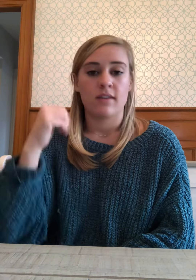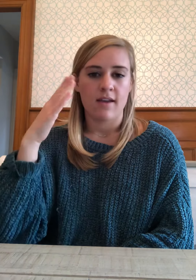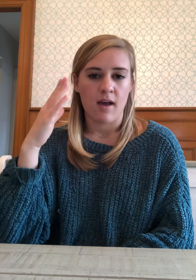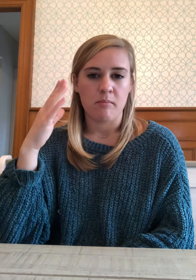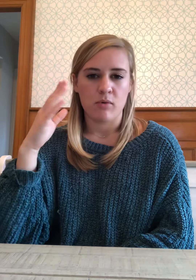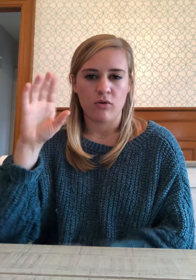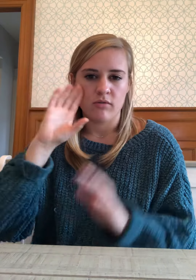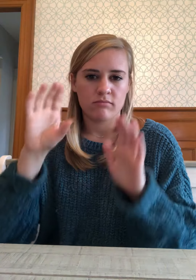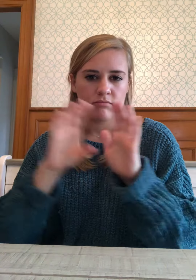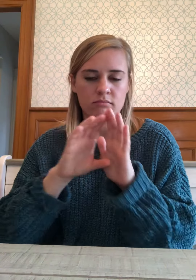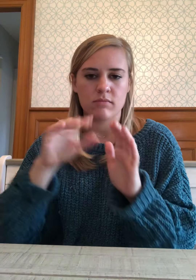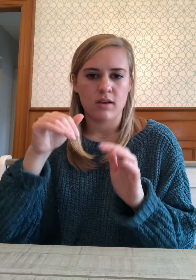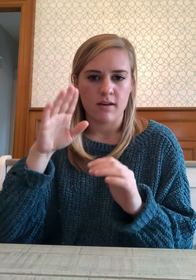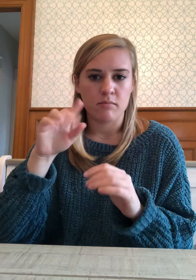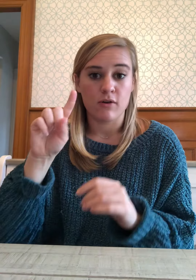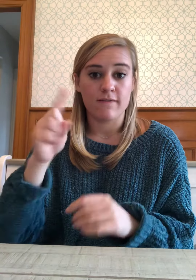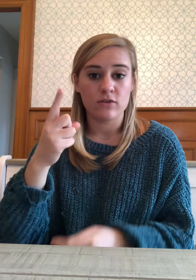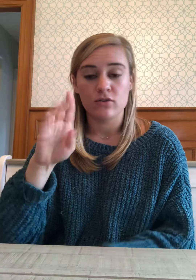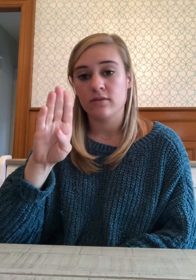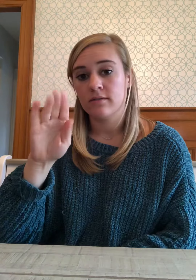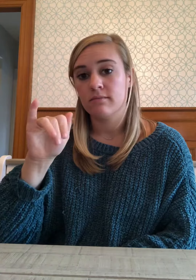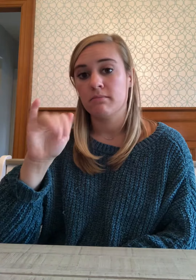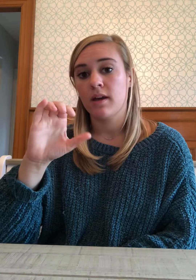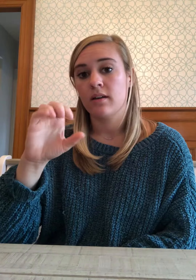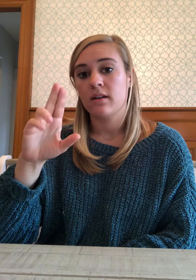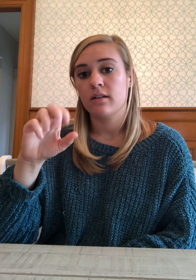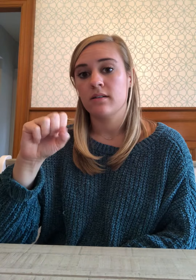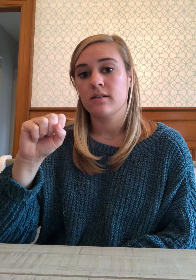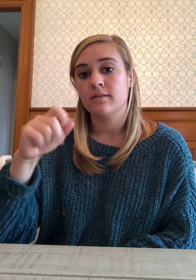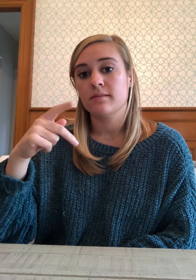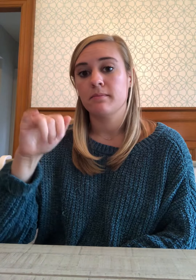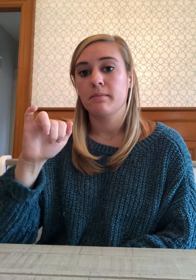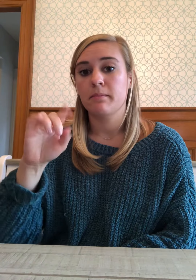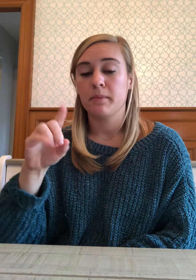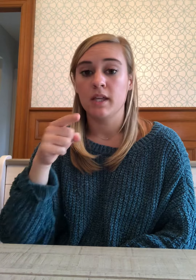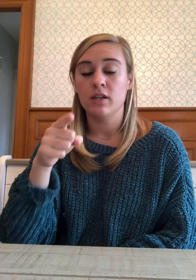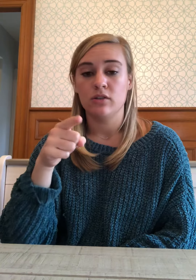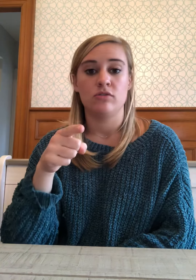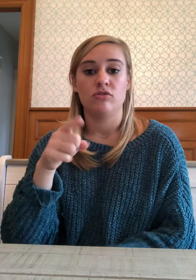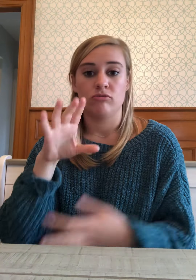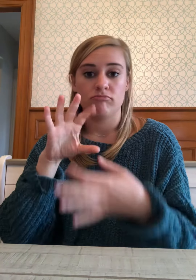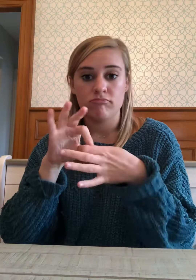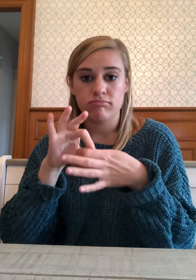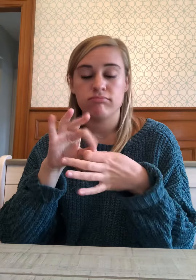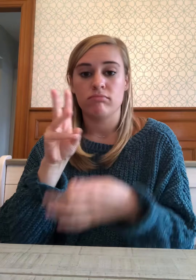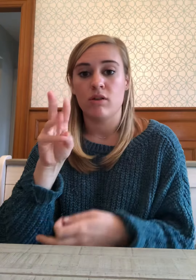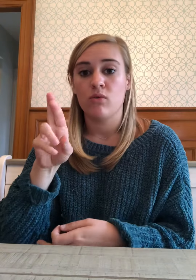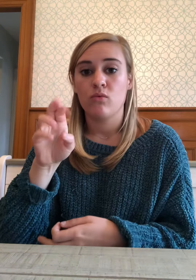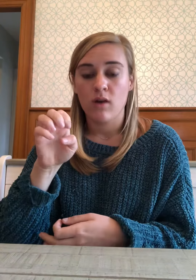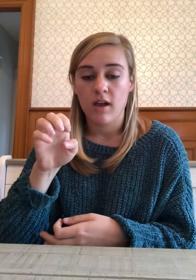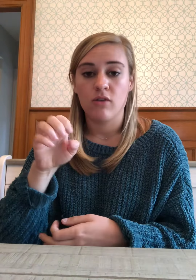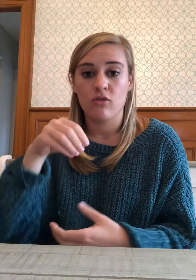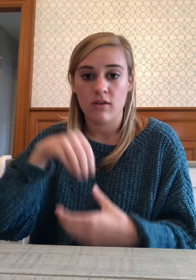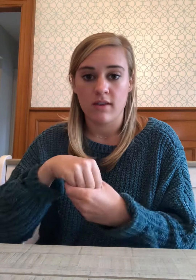first bicuspid, you're engaging that wire into the bracket, which